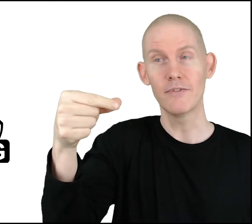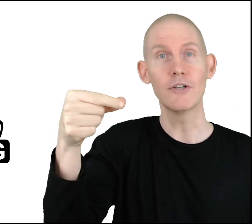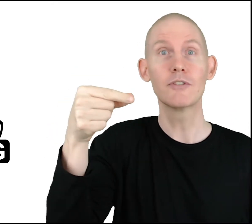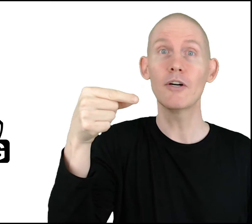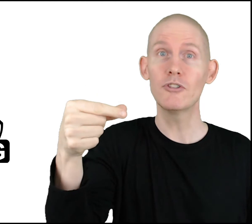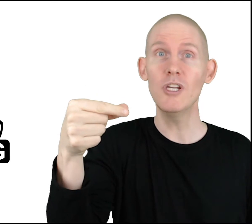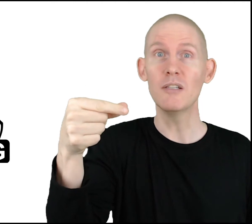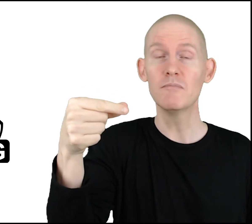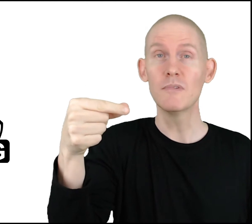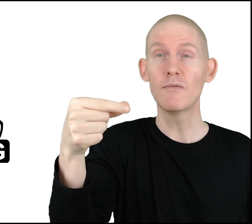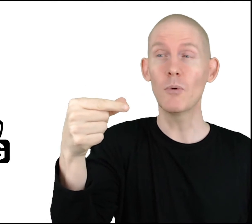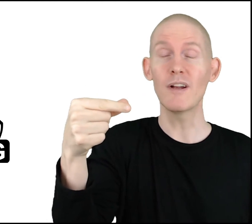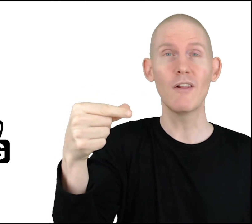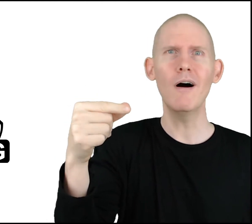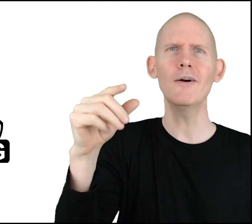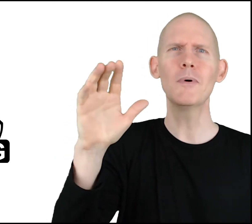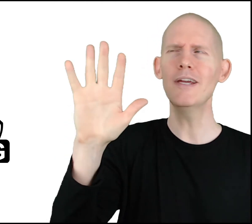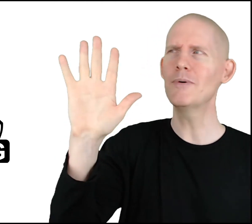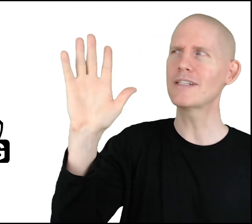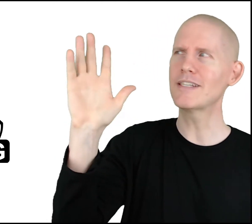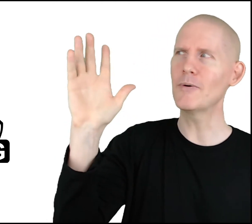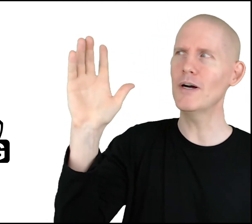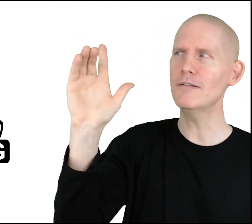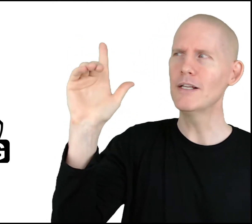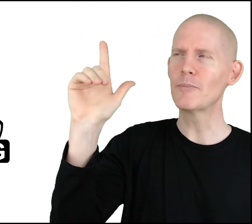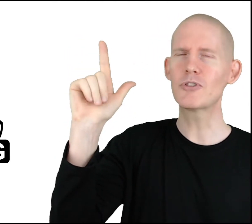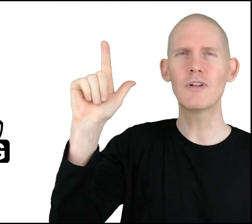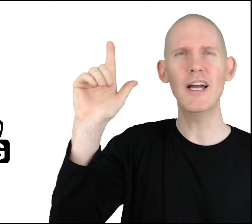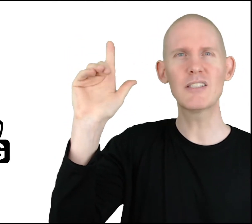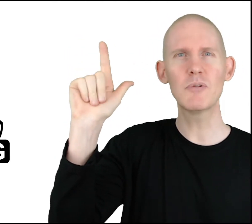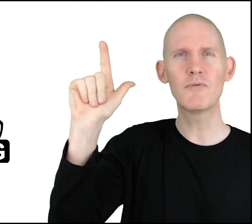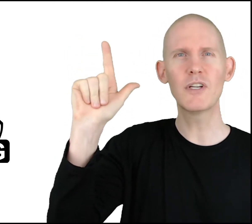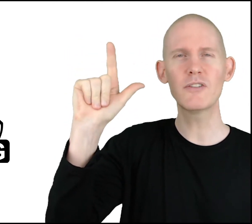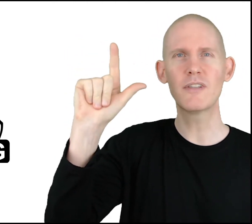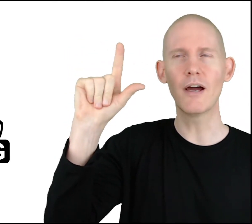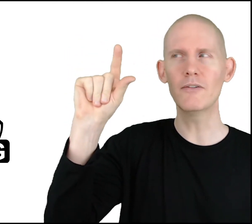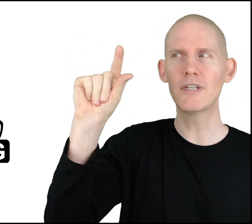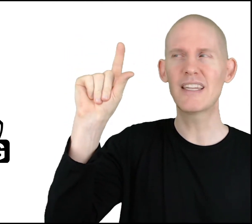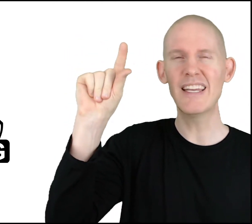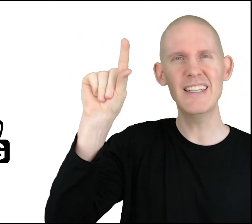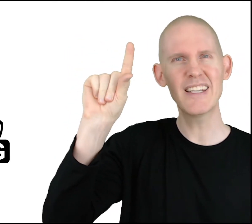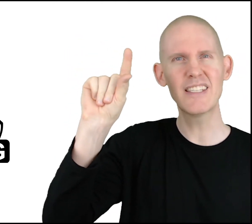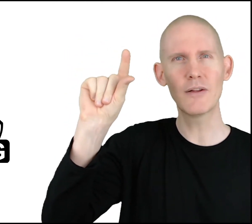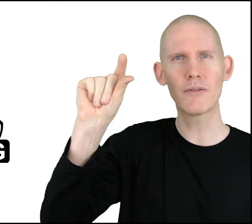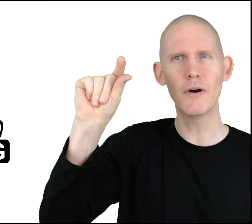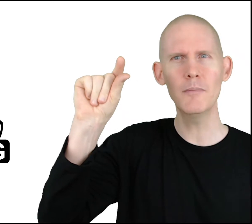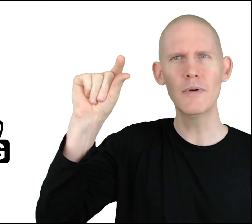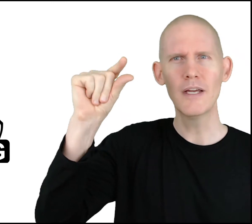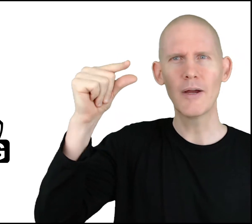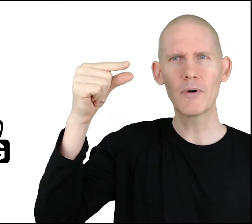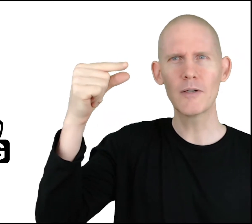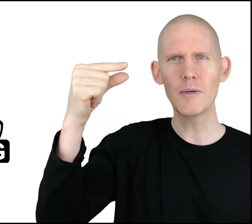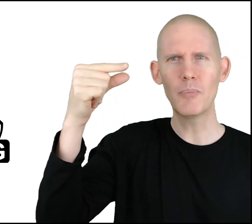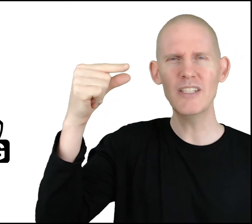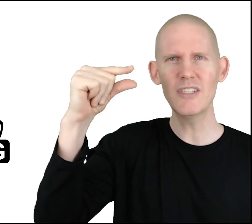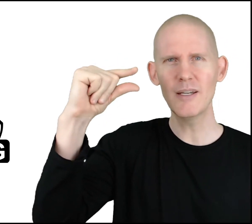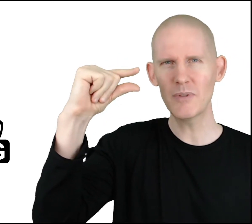our G. If you want a long way, we could say, well, put your last 3 fingers down, take the index and the thumb, and we're going to be pinching them